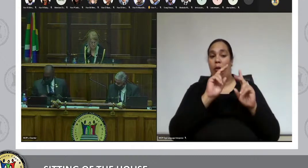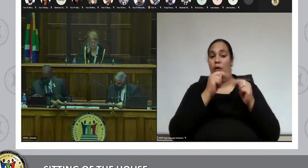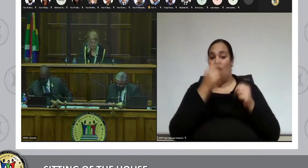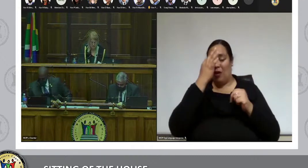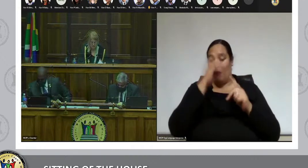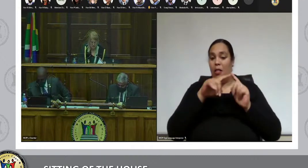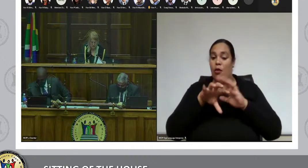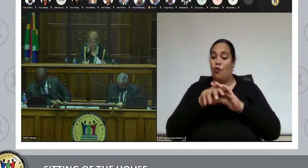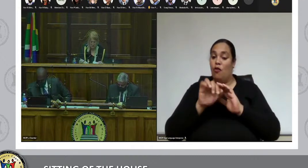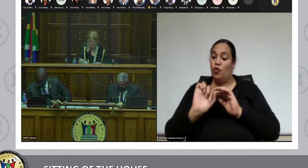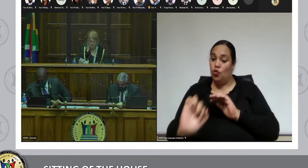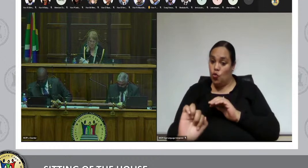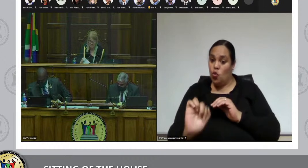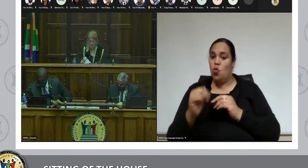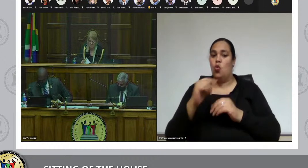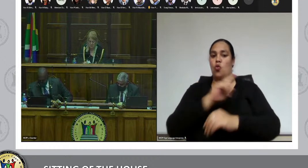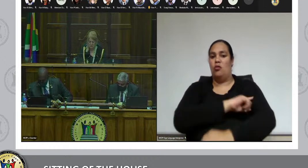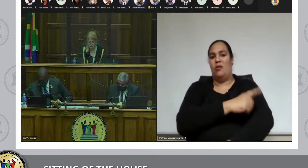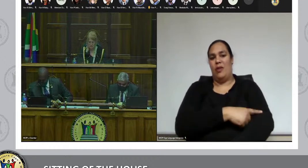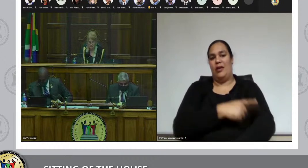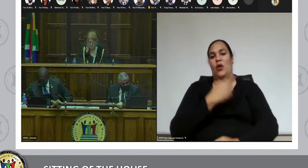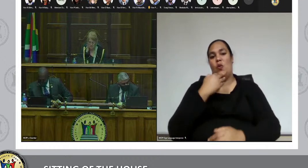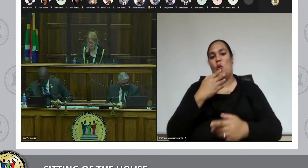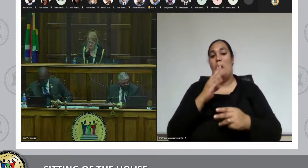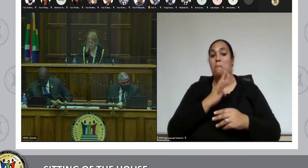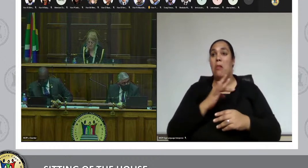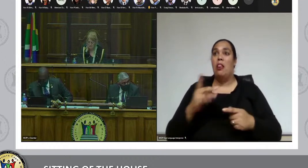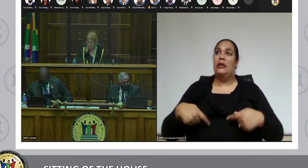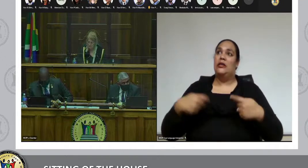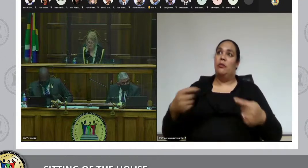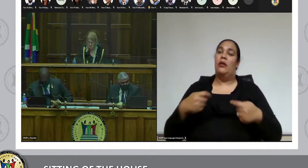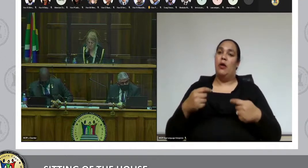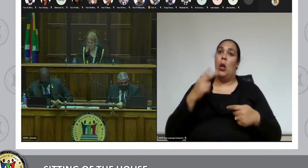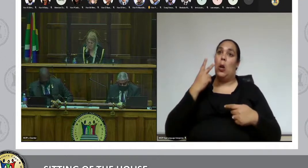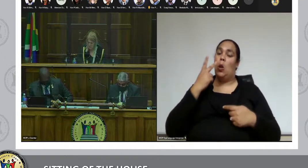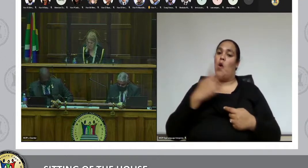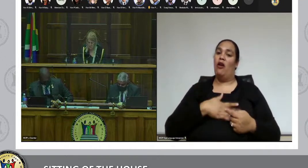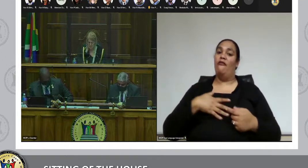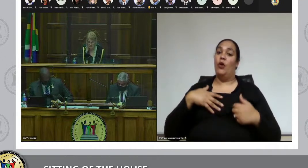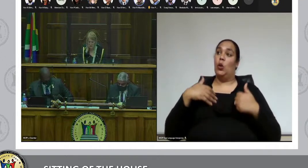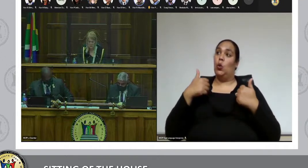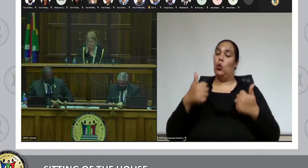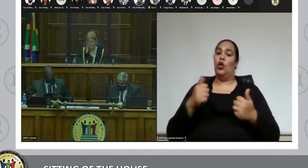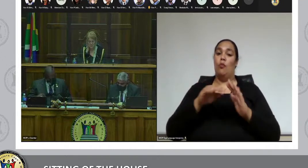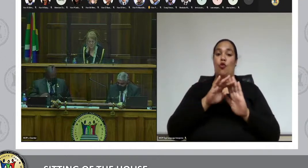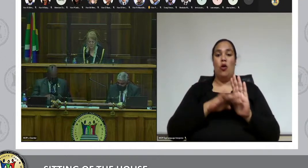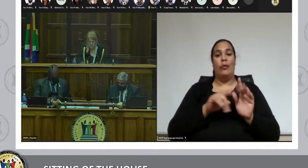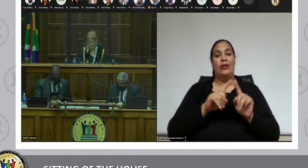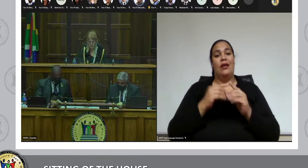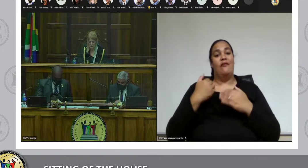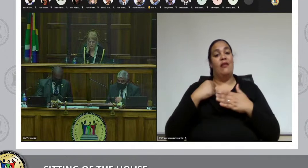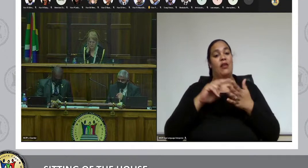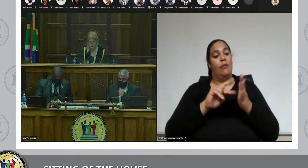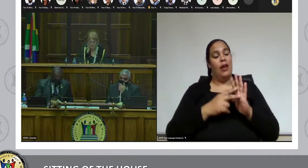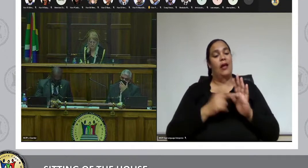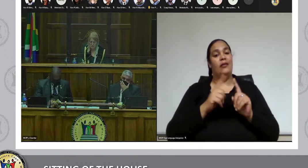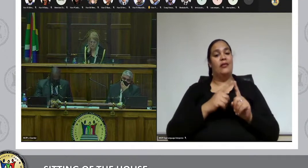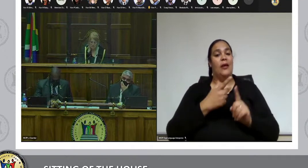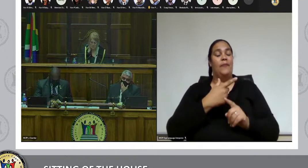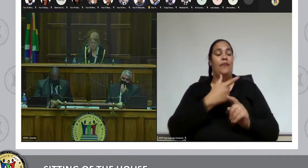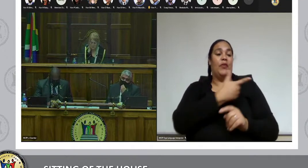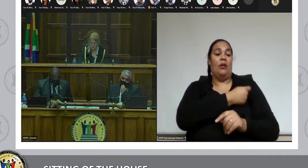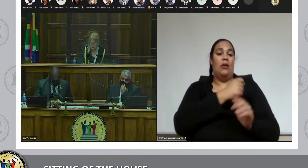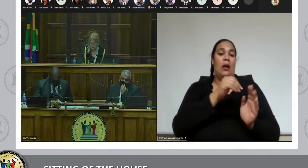the province's autonomy, which chooses to spend billions on look and feel good programs like the safety plan and provincial vaccine